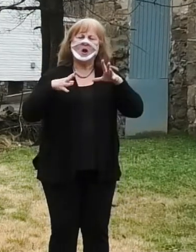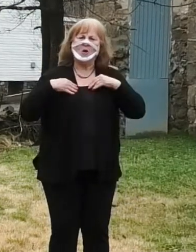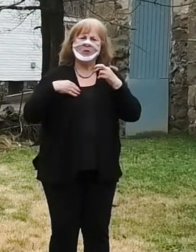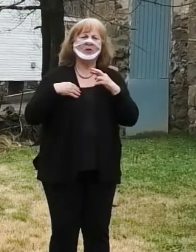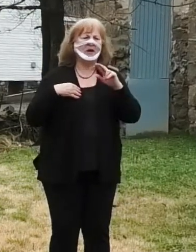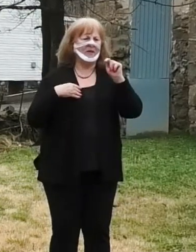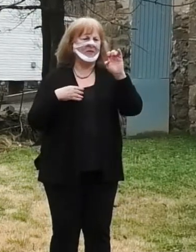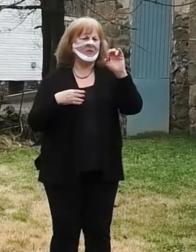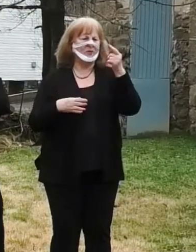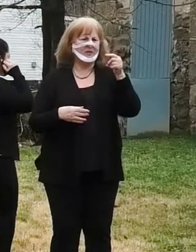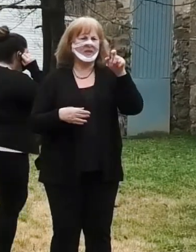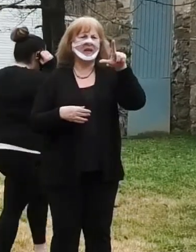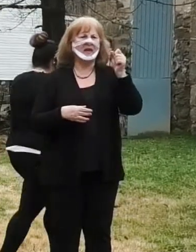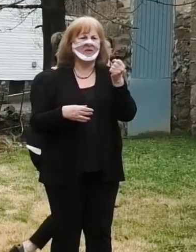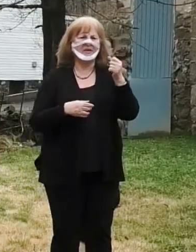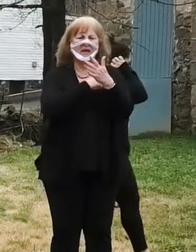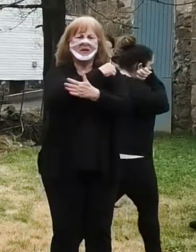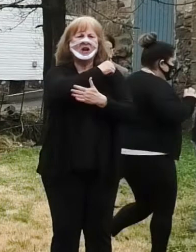Restaurant.